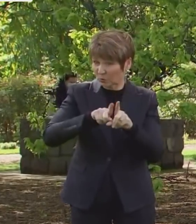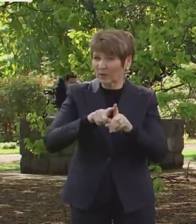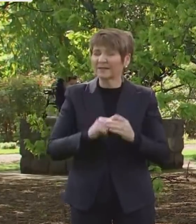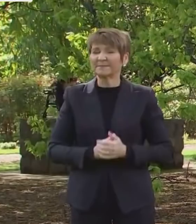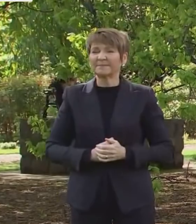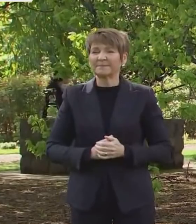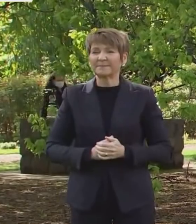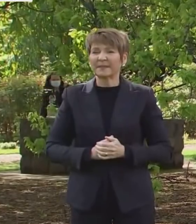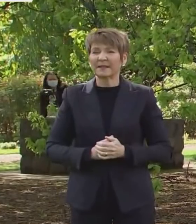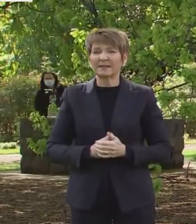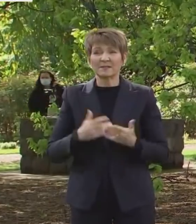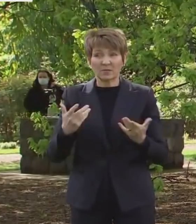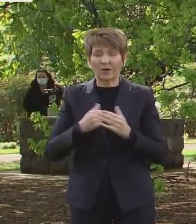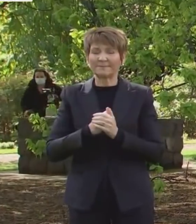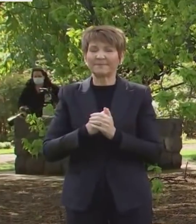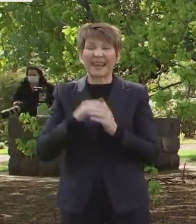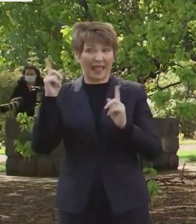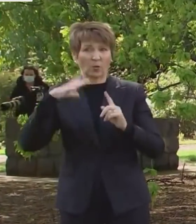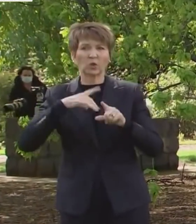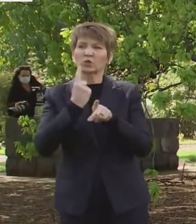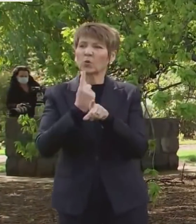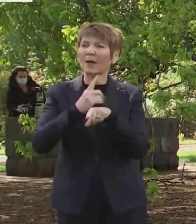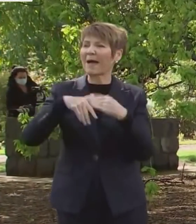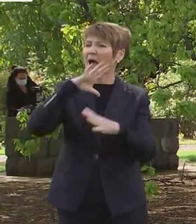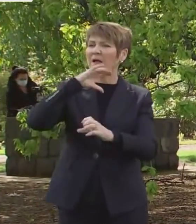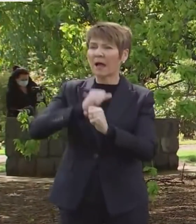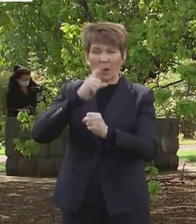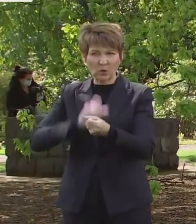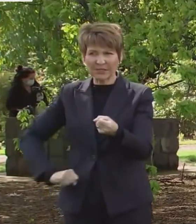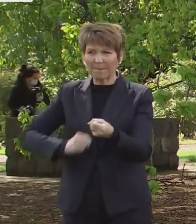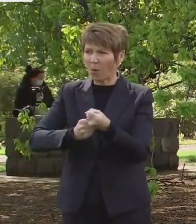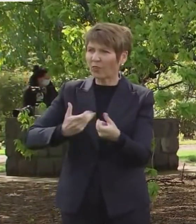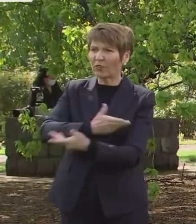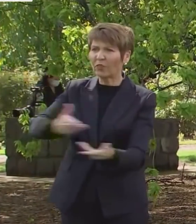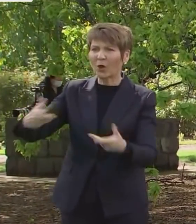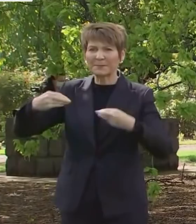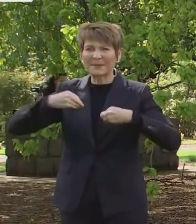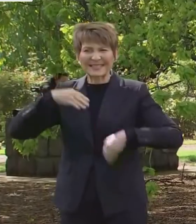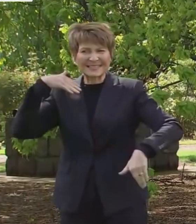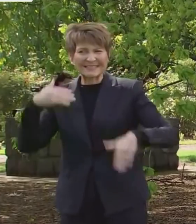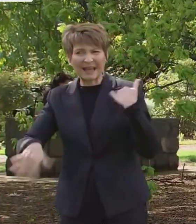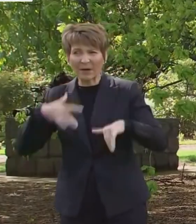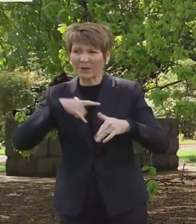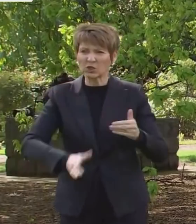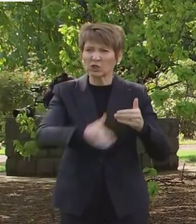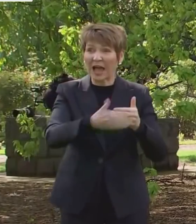In terms of business support, today I'm able to announce support of up